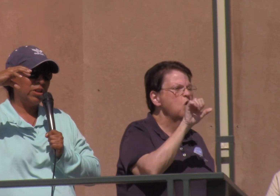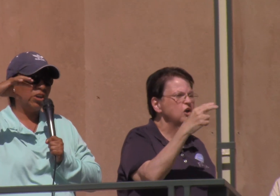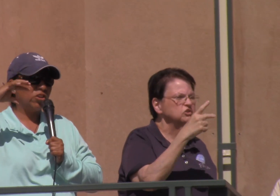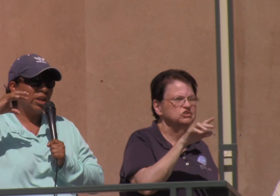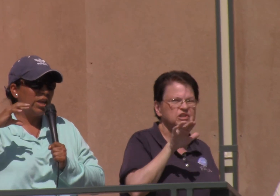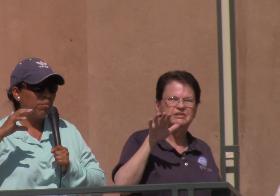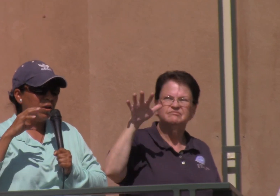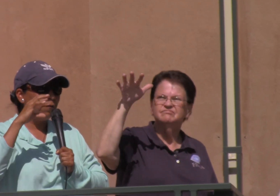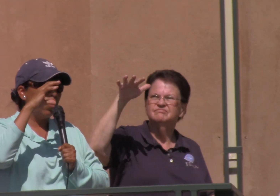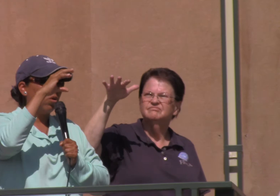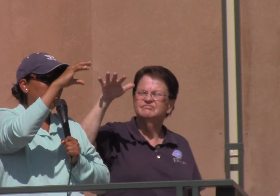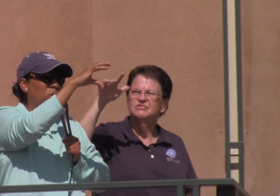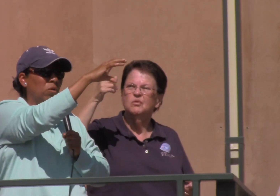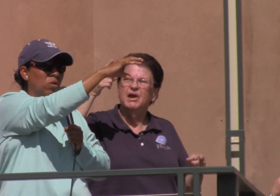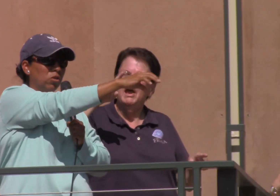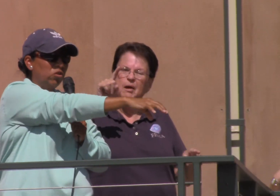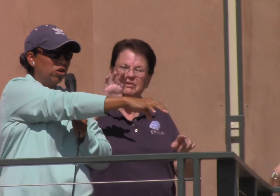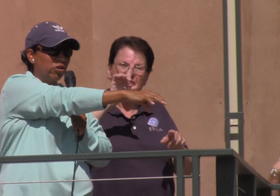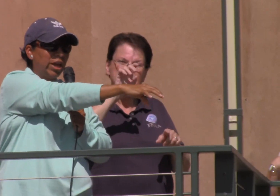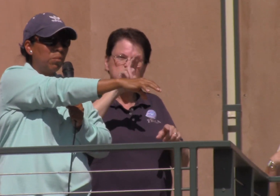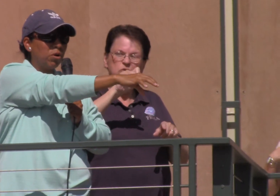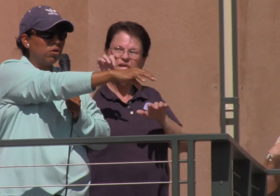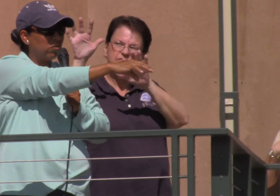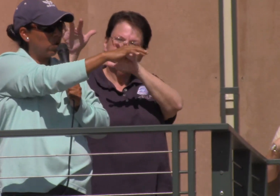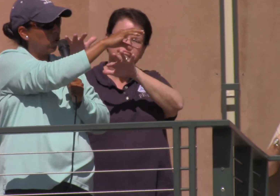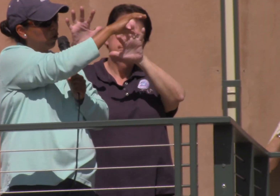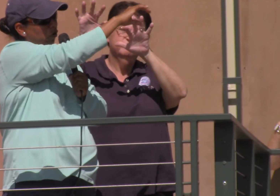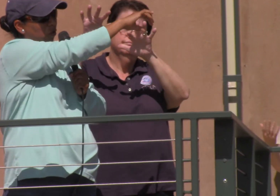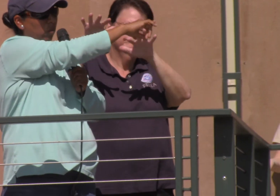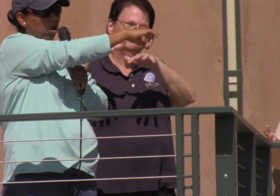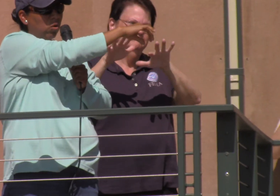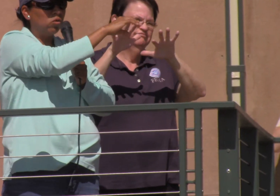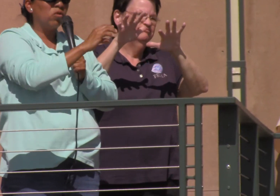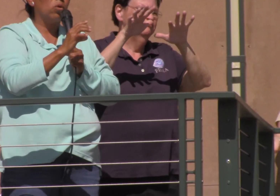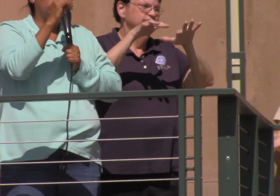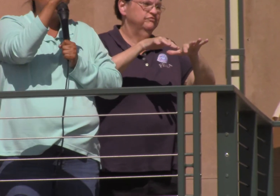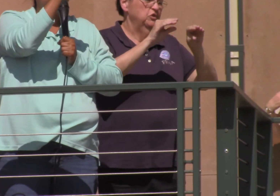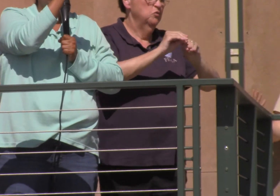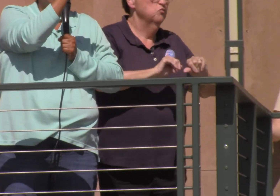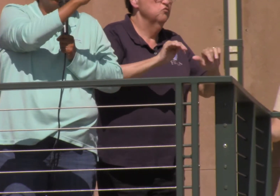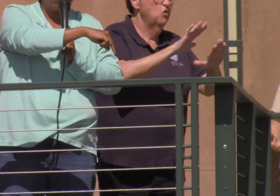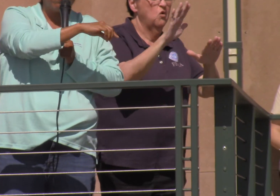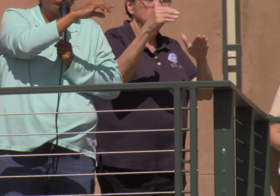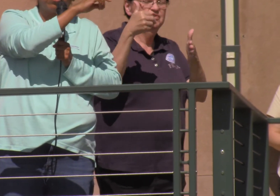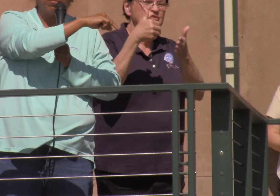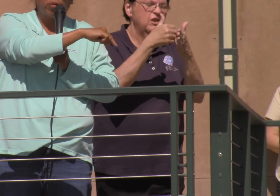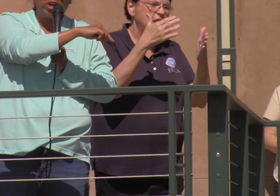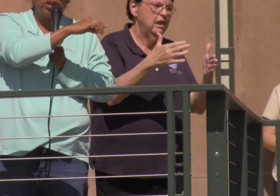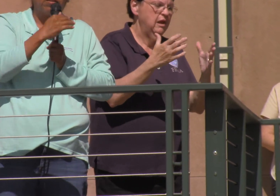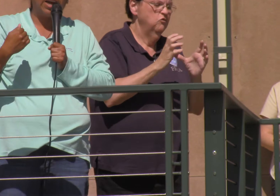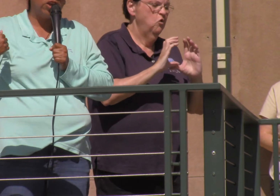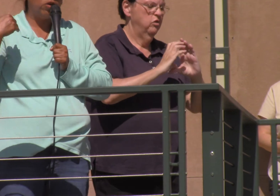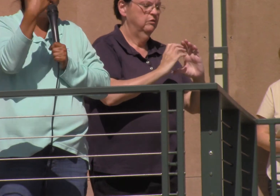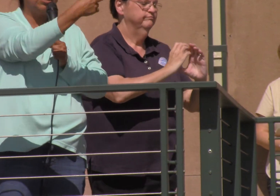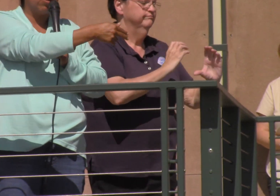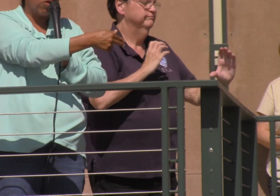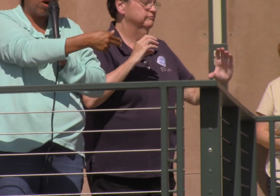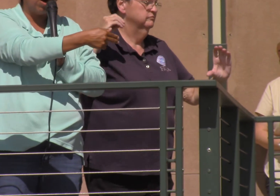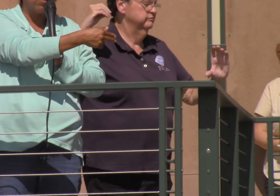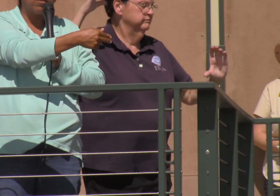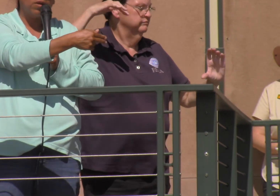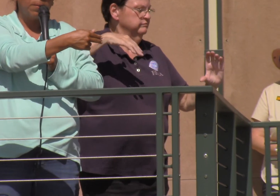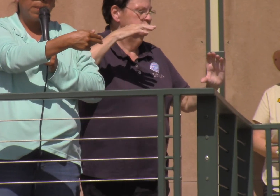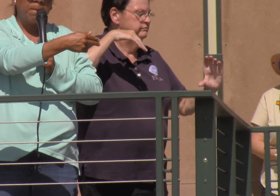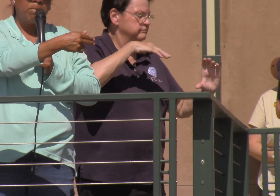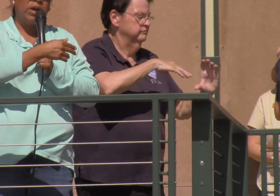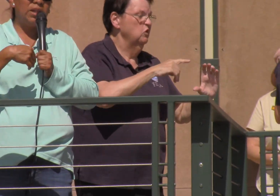debris potentially can be floatable to your neighbors or to the roads or to the culverts and bridges that you need to